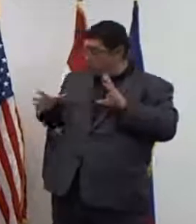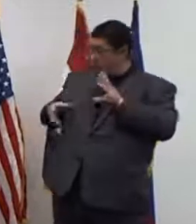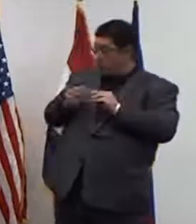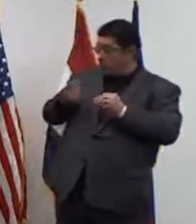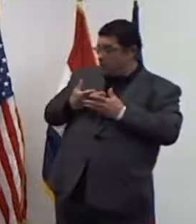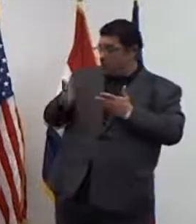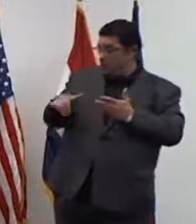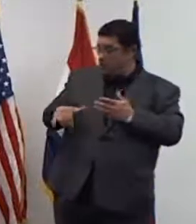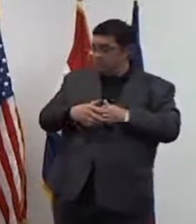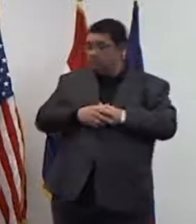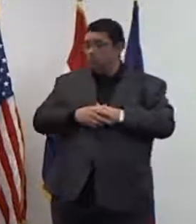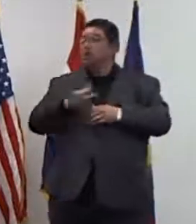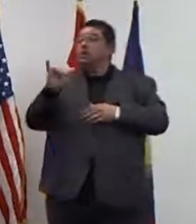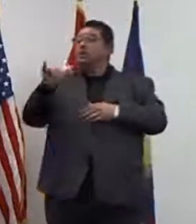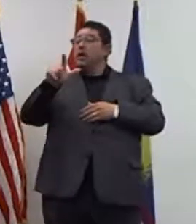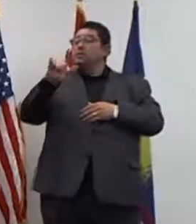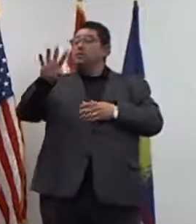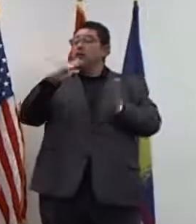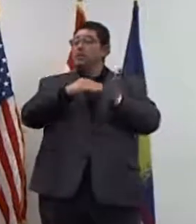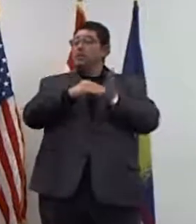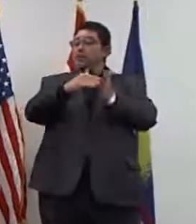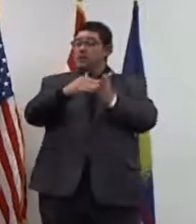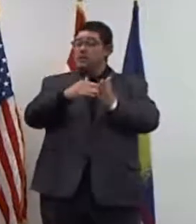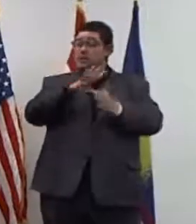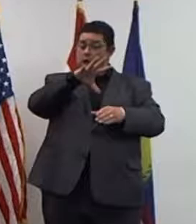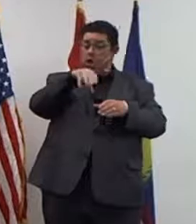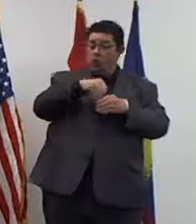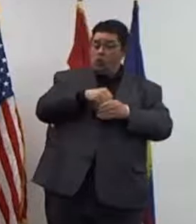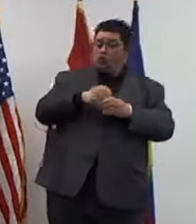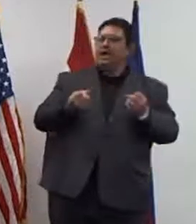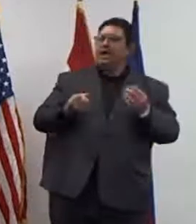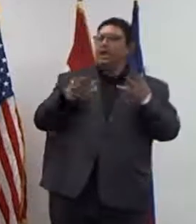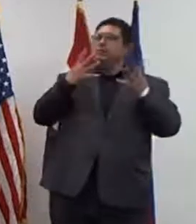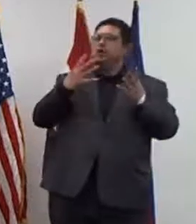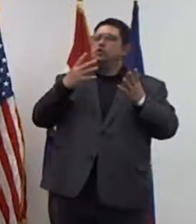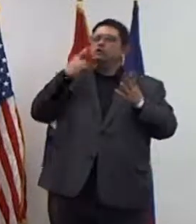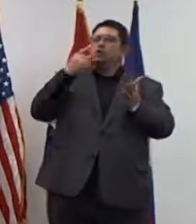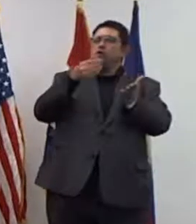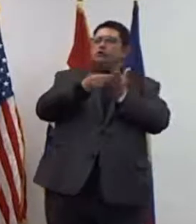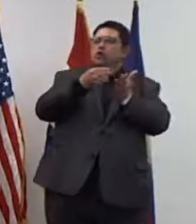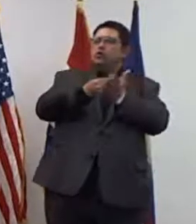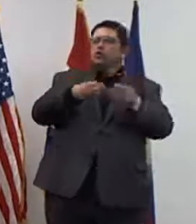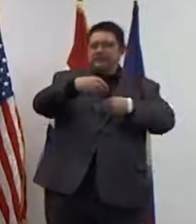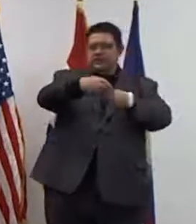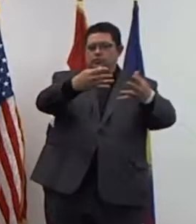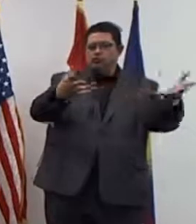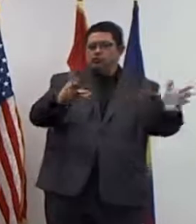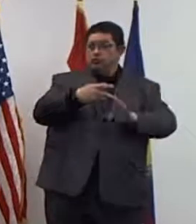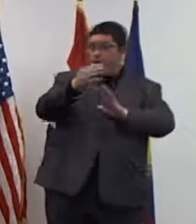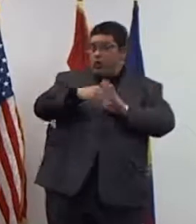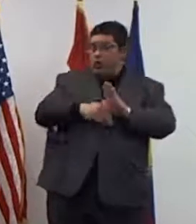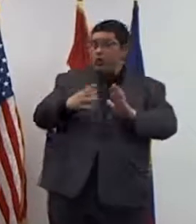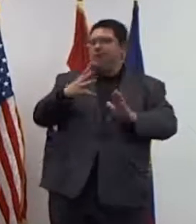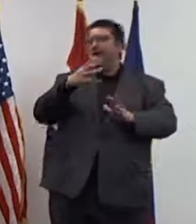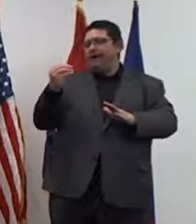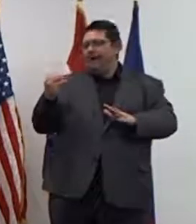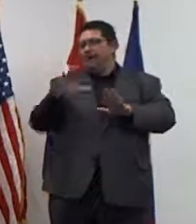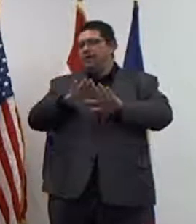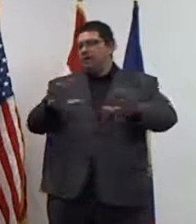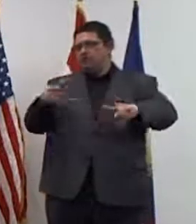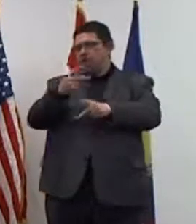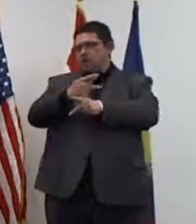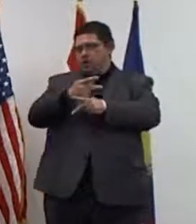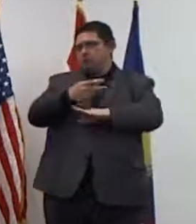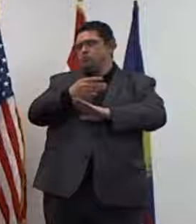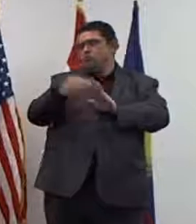And additionally, that $24 million includes the amount that's already gone to the food distribution program, and then the child care program. So all